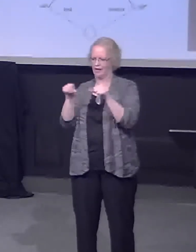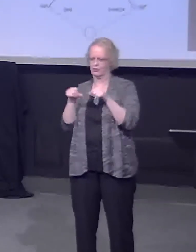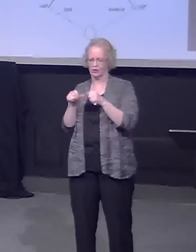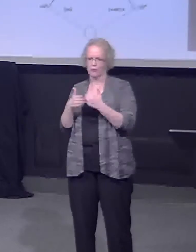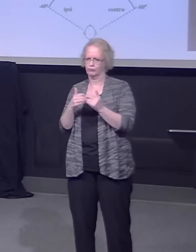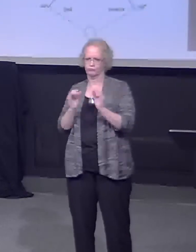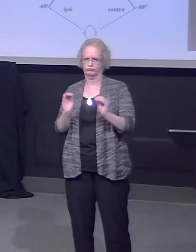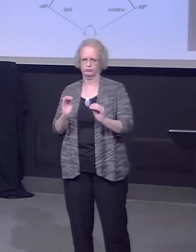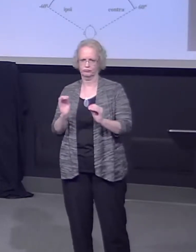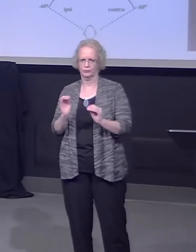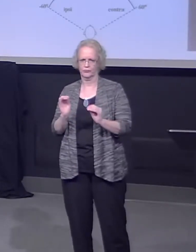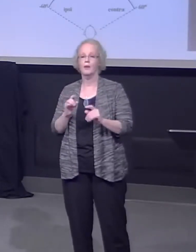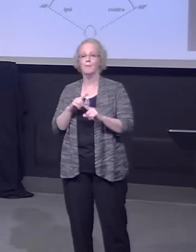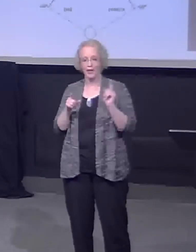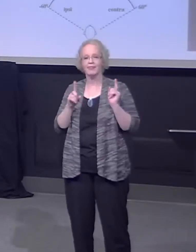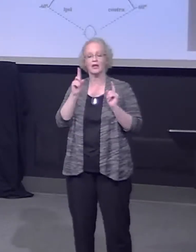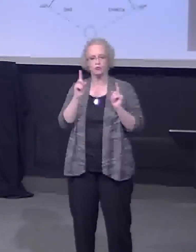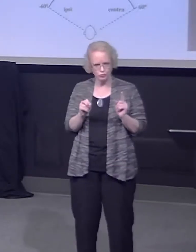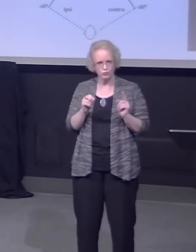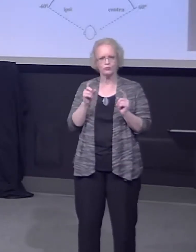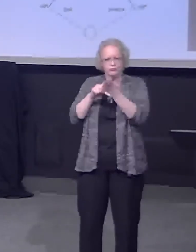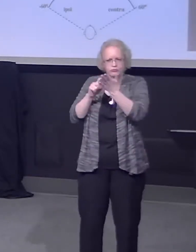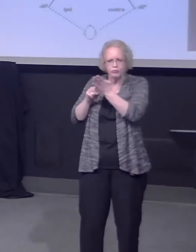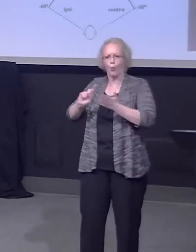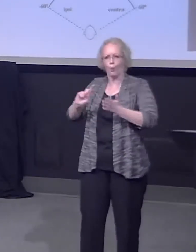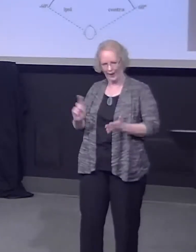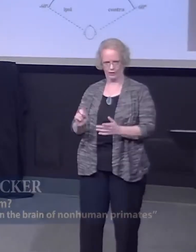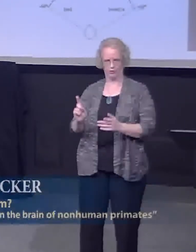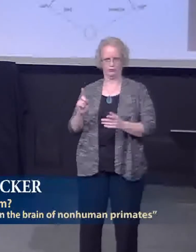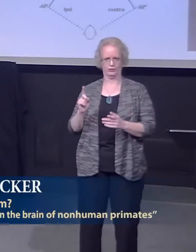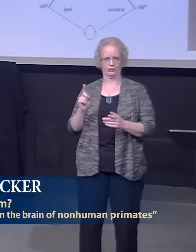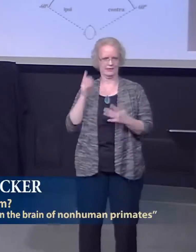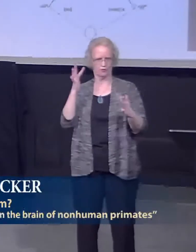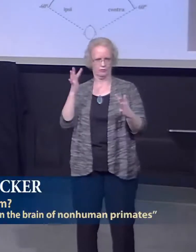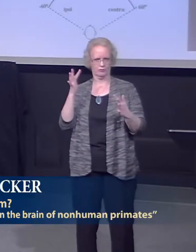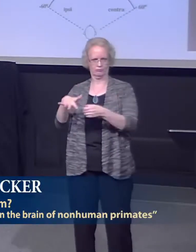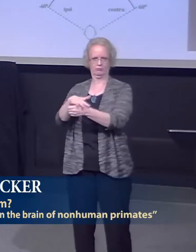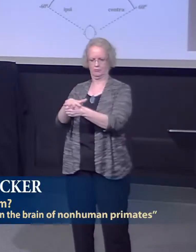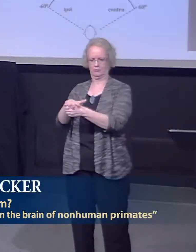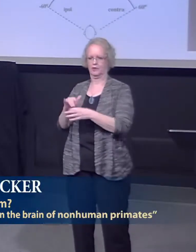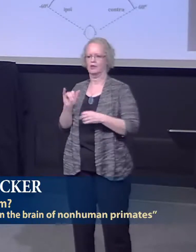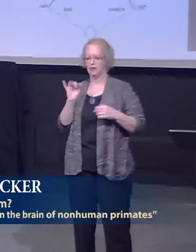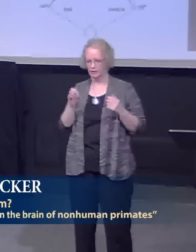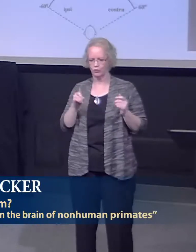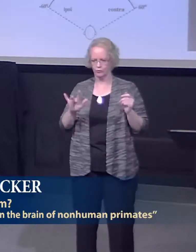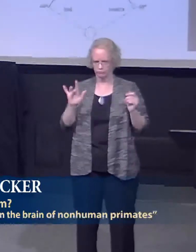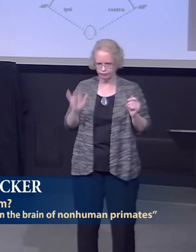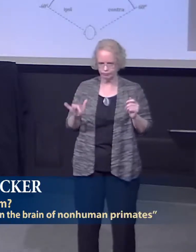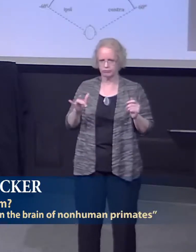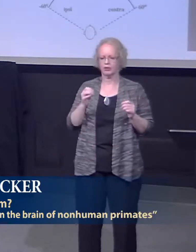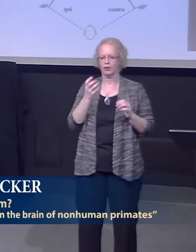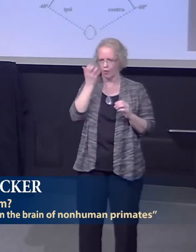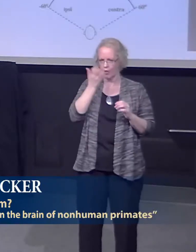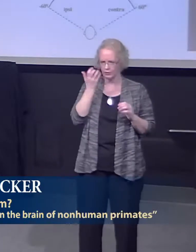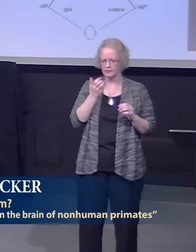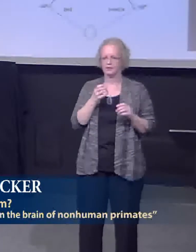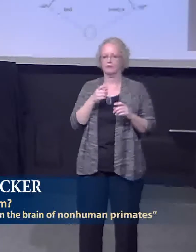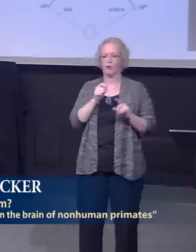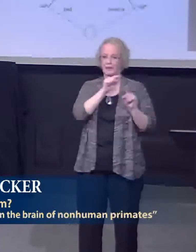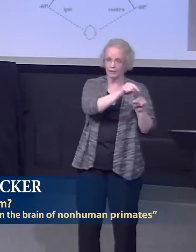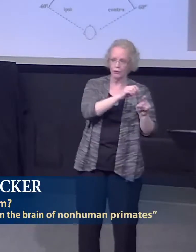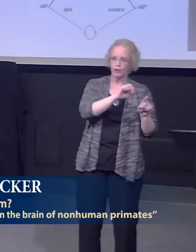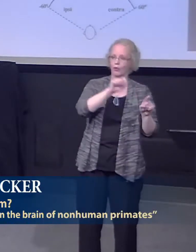location of a sound. So if we play in a free field experiment, play these complex calls from different locations,